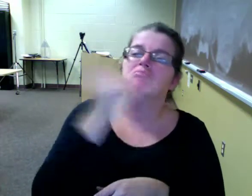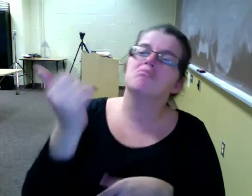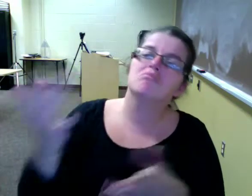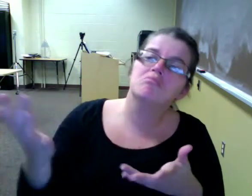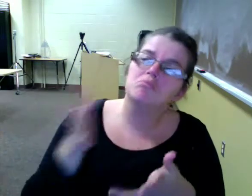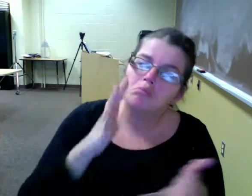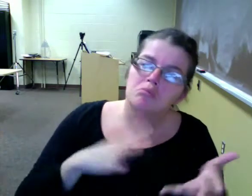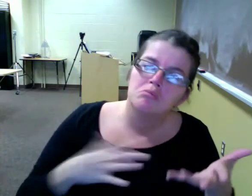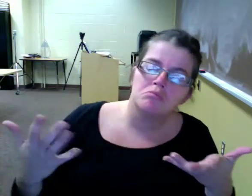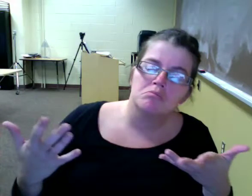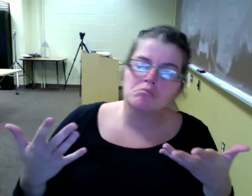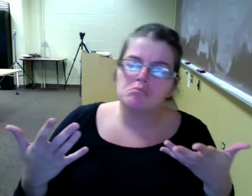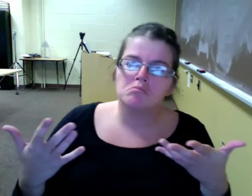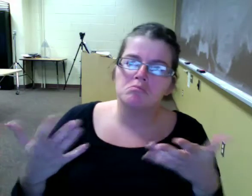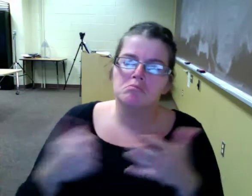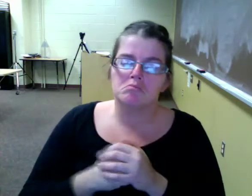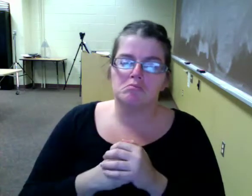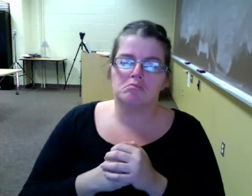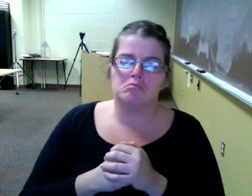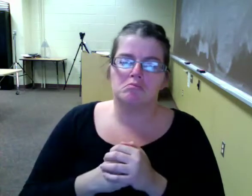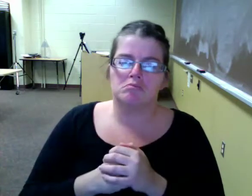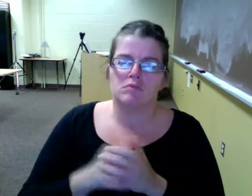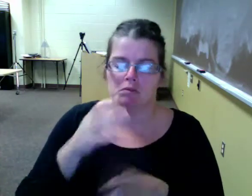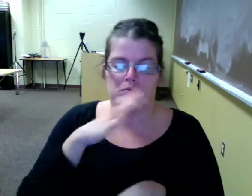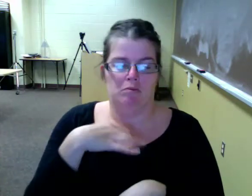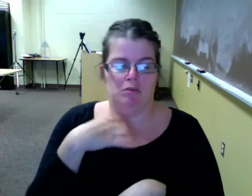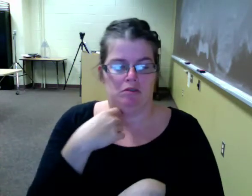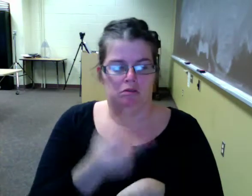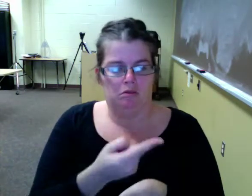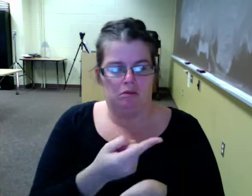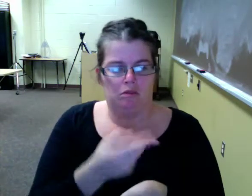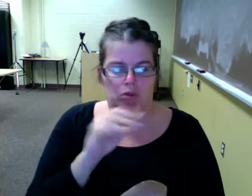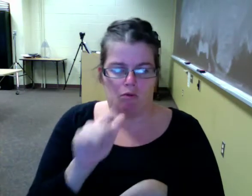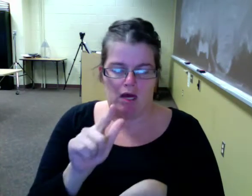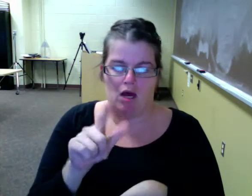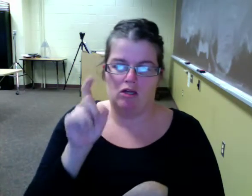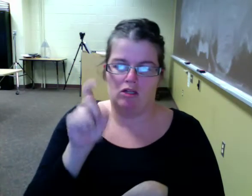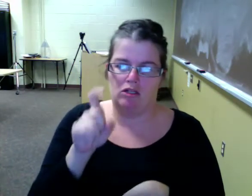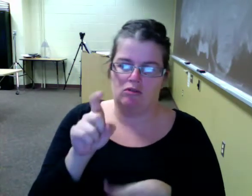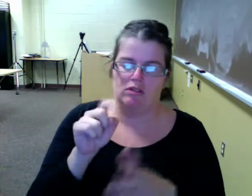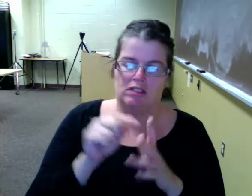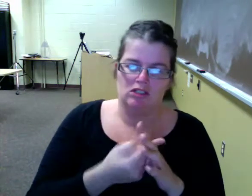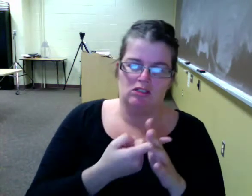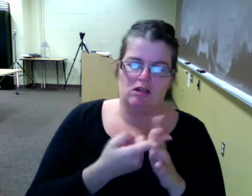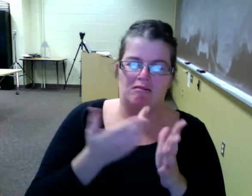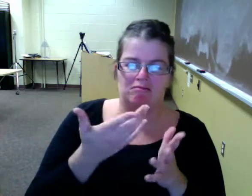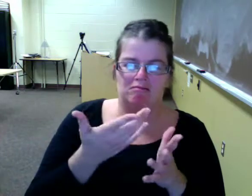And he's told, well, we have to start out with something very, very mild. A little bit of apple